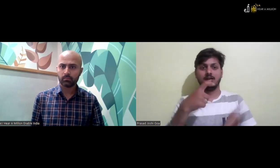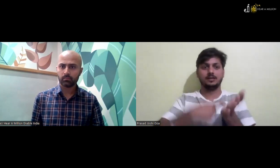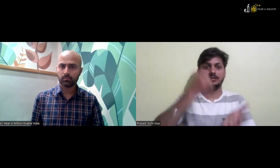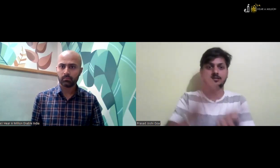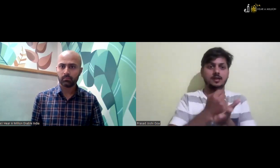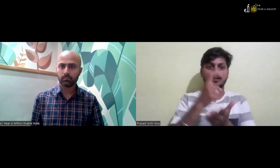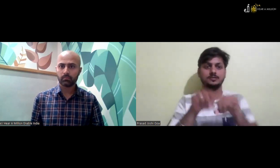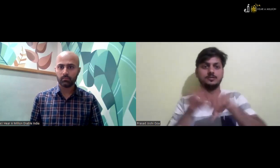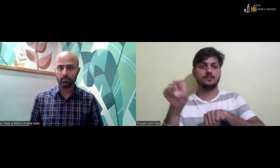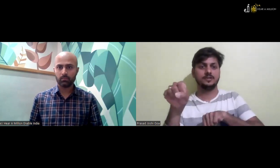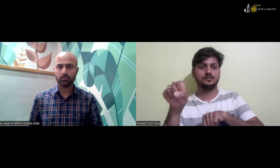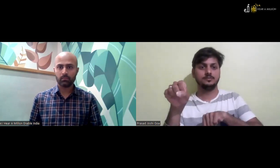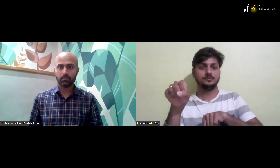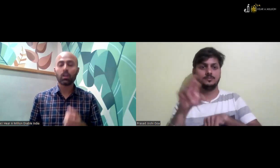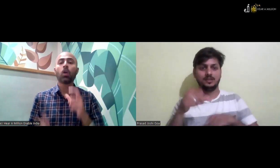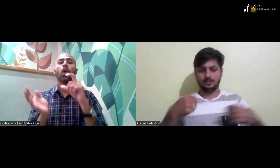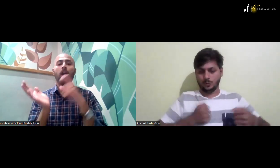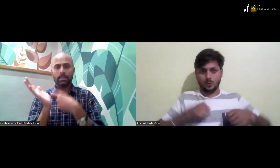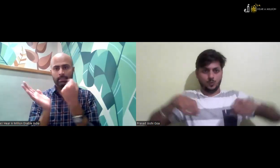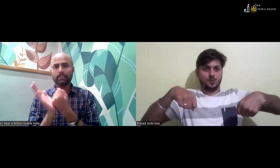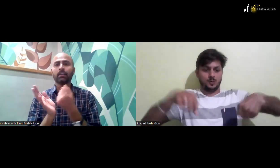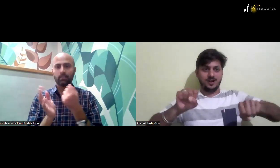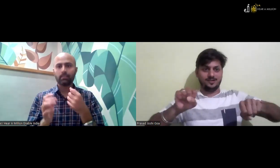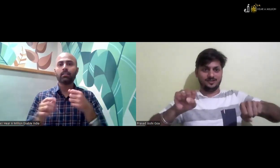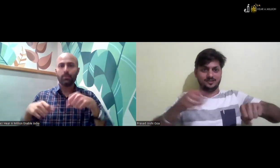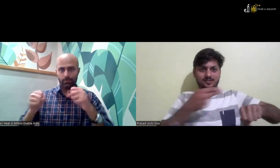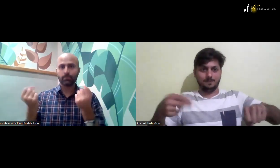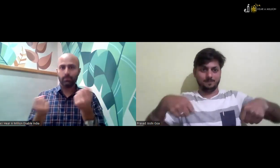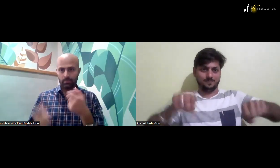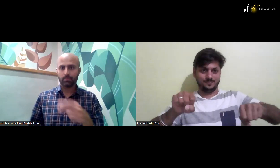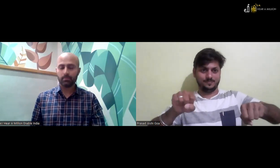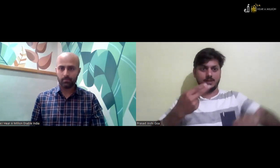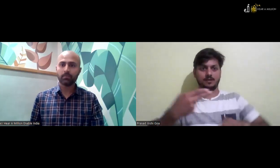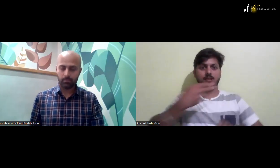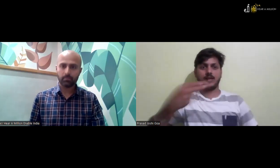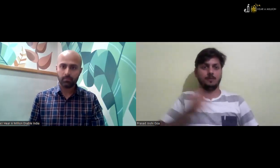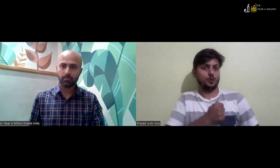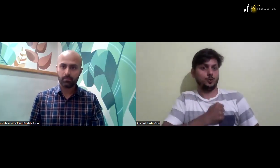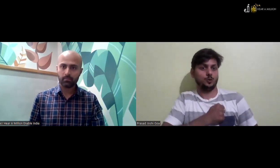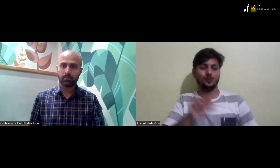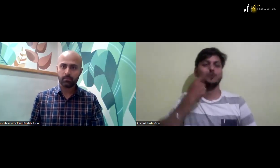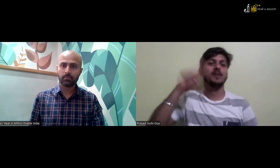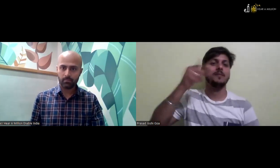thing, RC, the registration, the certificate of registration, when you get the